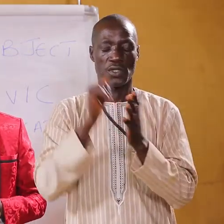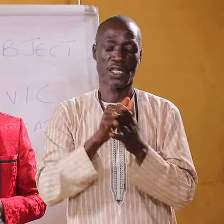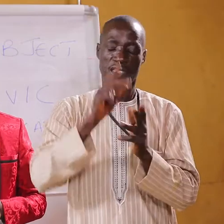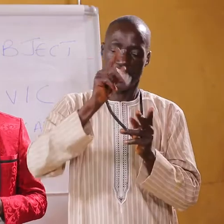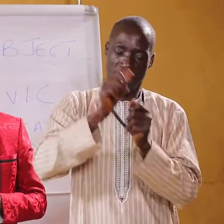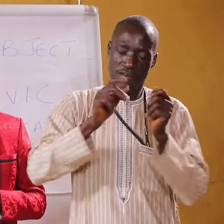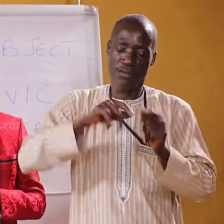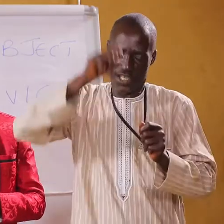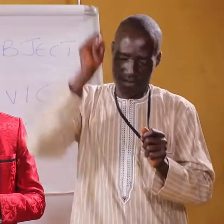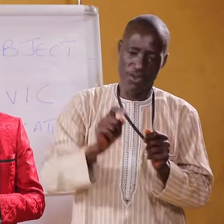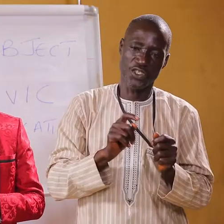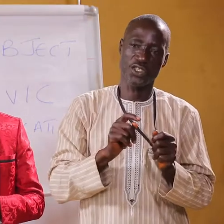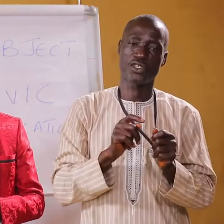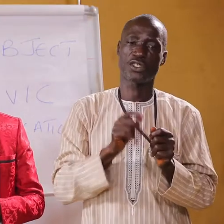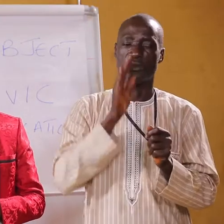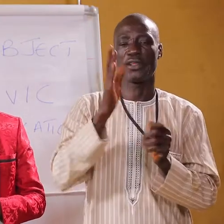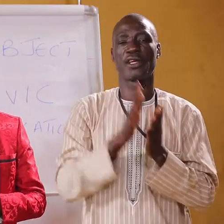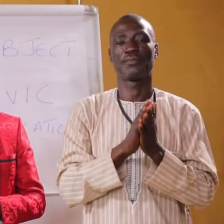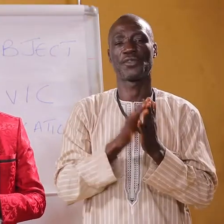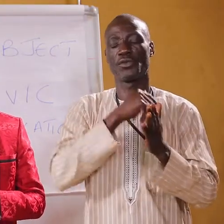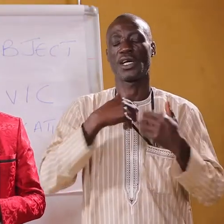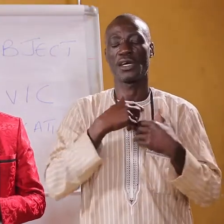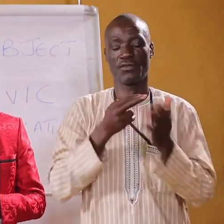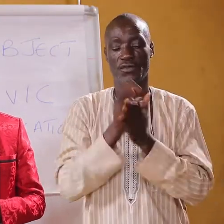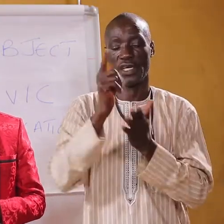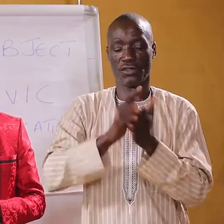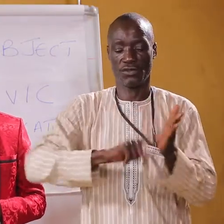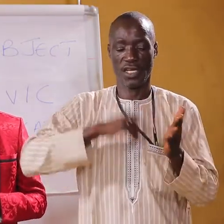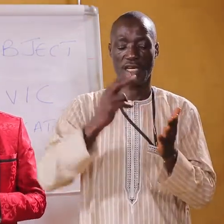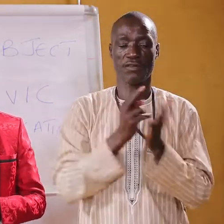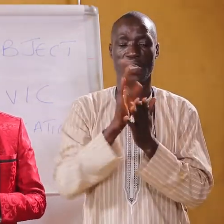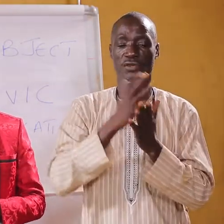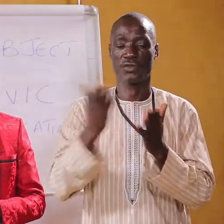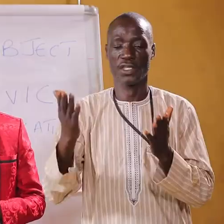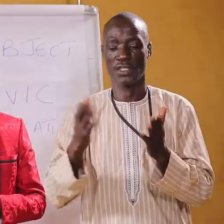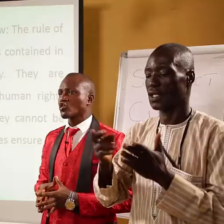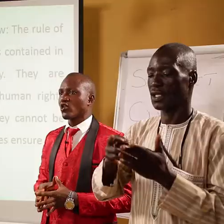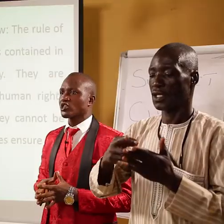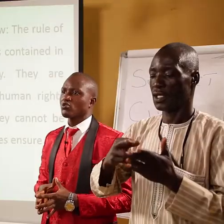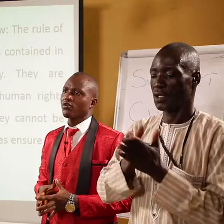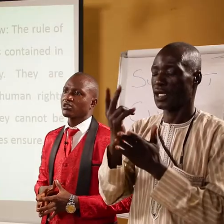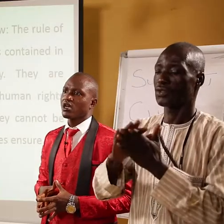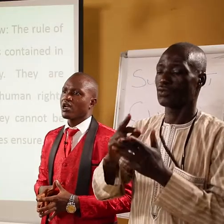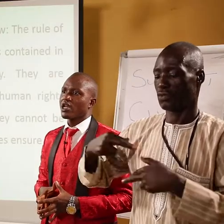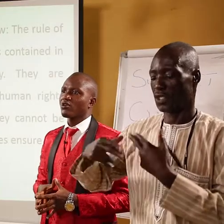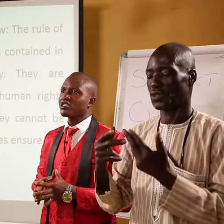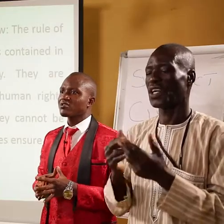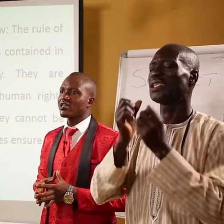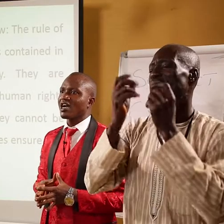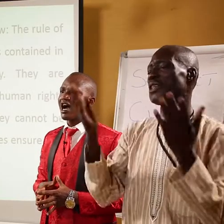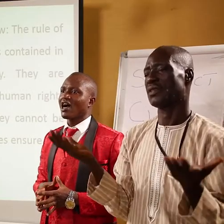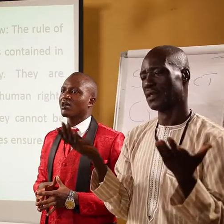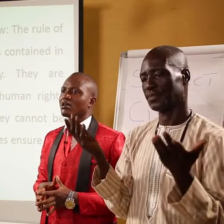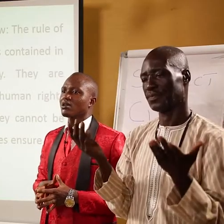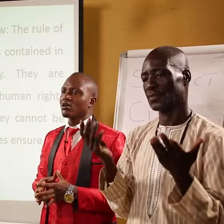life, rights to earn property, rights to freedom of association, rights to religion, and so on and so forth. Now, these